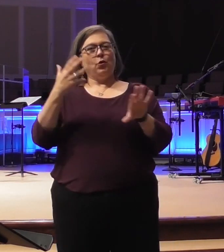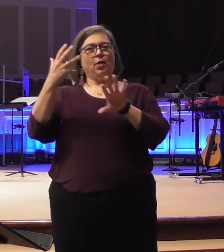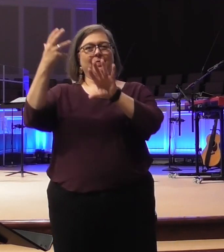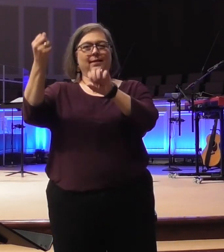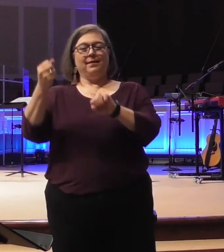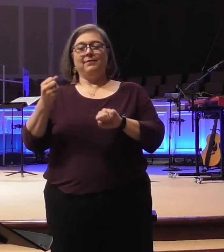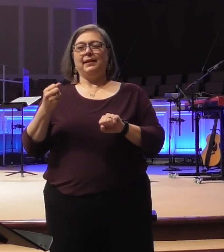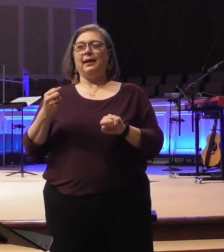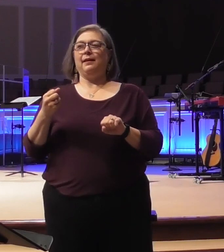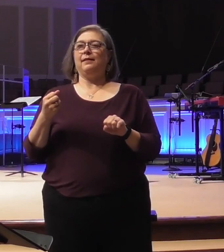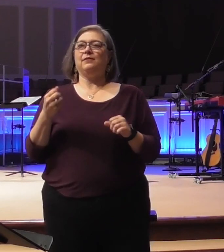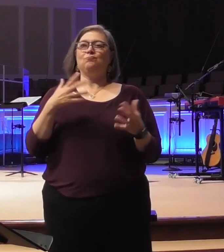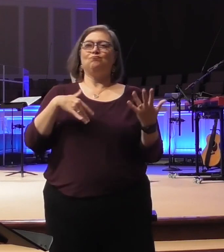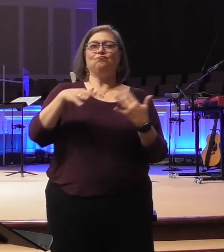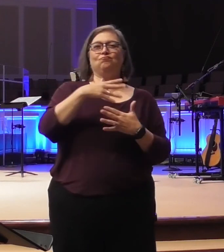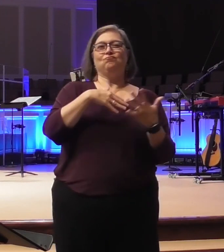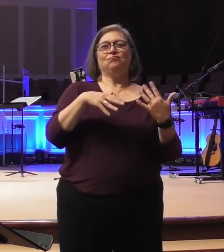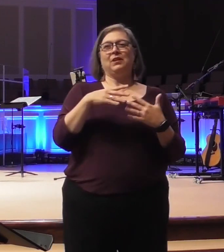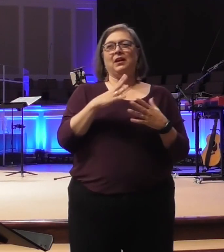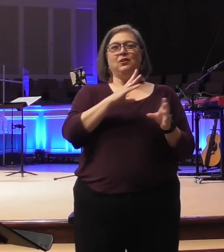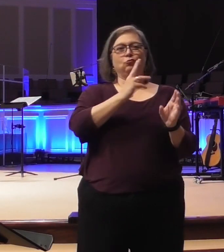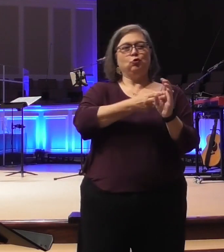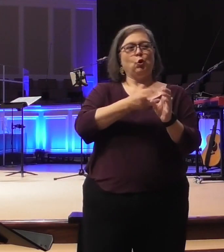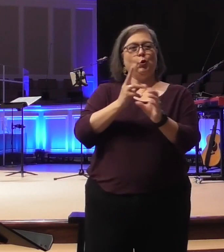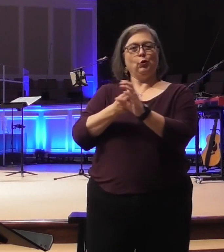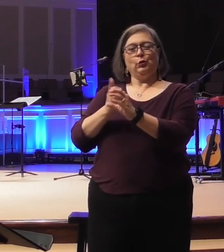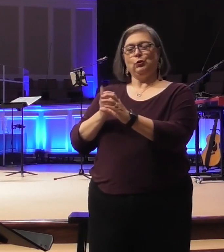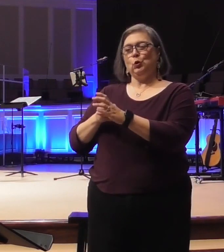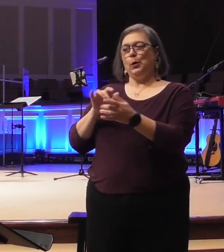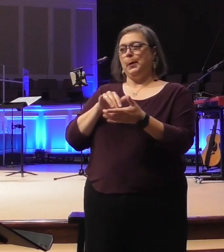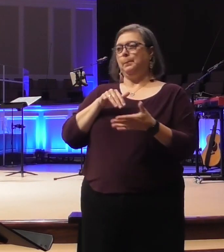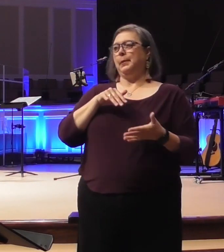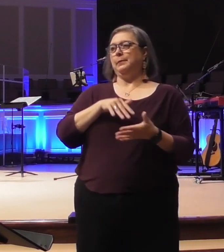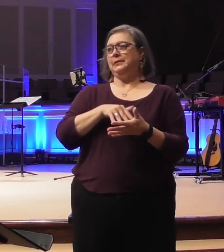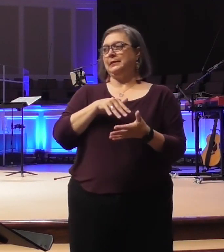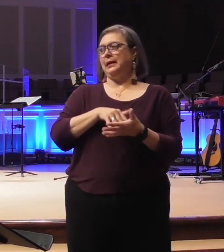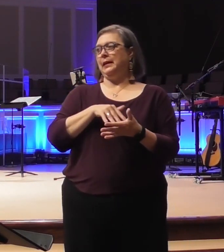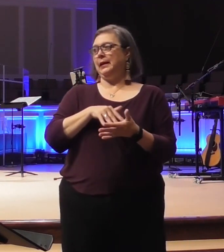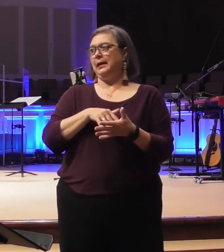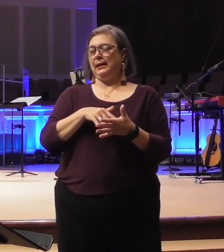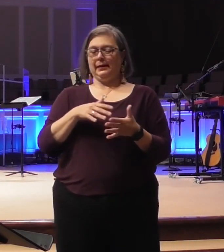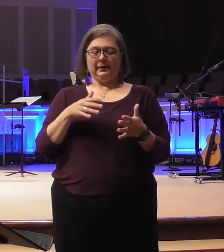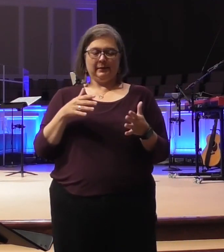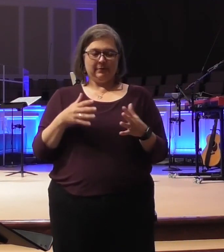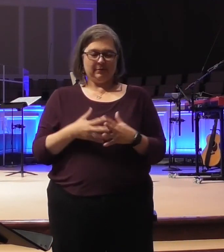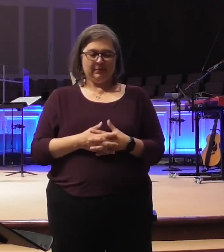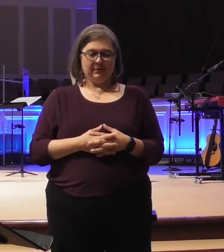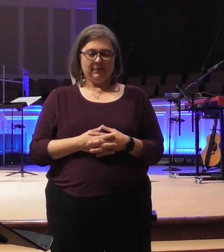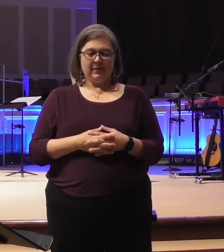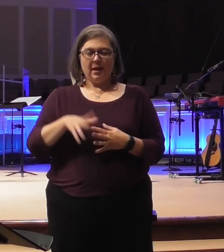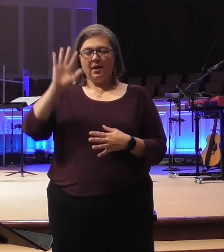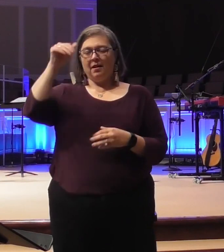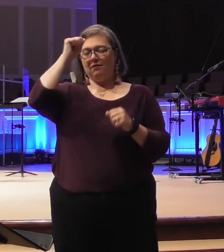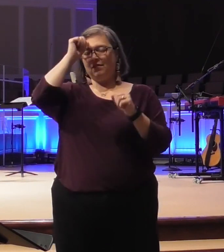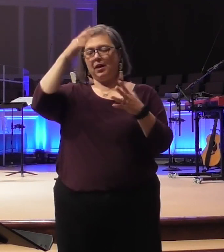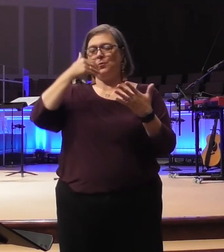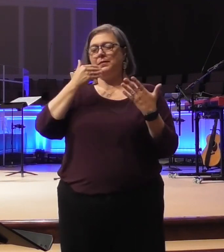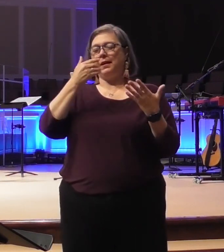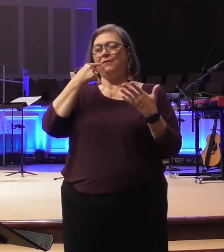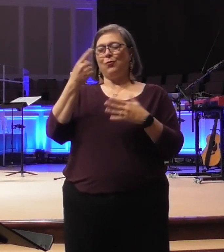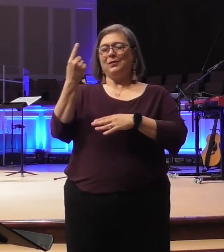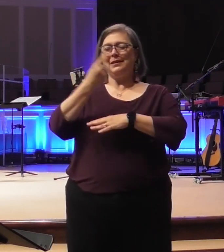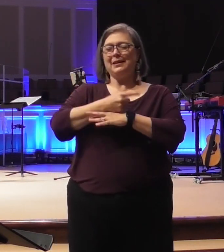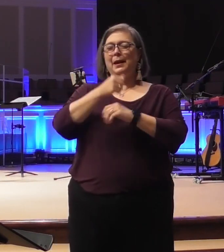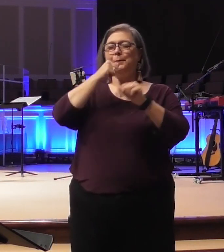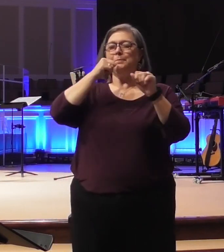sure you hang around, jump in, and be involved in a Bible study. Sean, you dismiss us in prayer, please. Father, we're grateful for this day that you have blessed us with to be